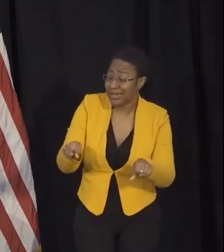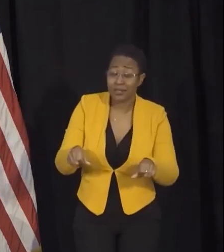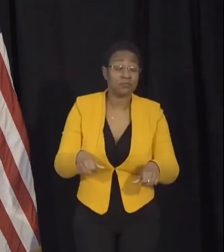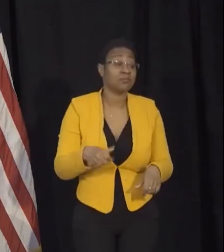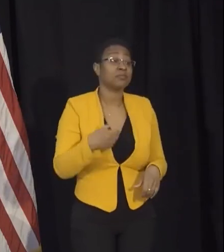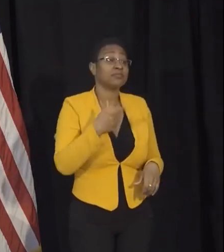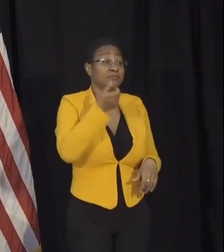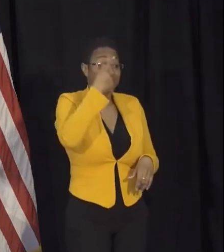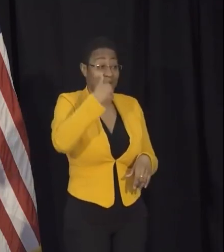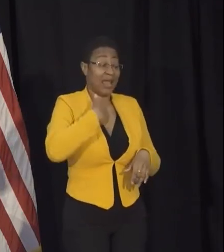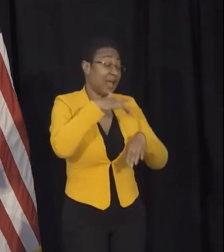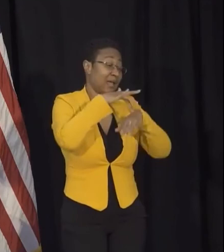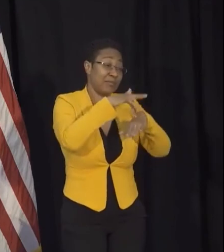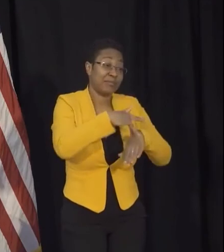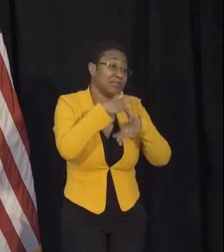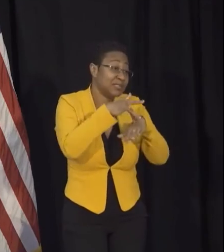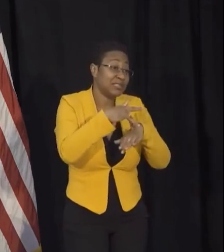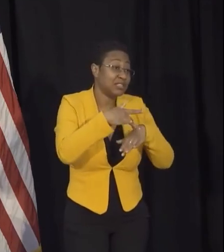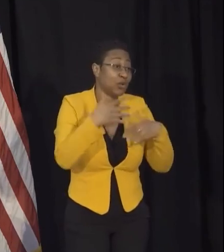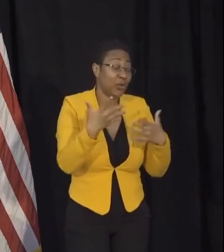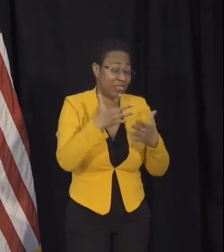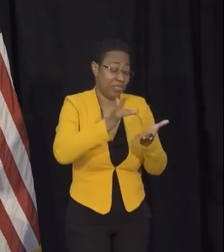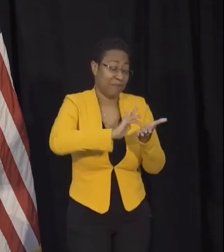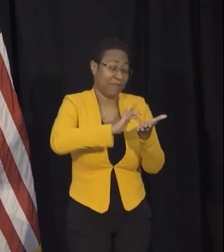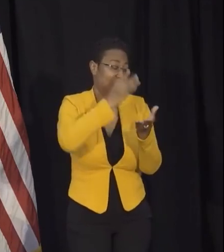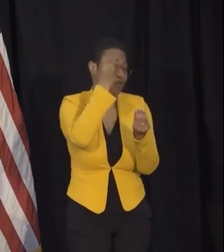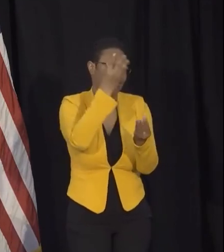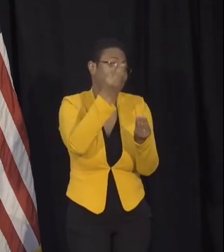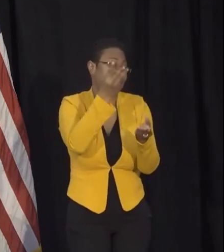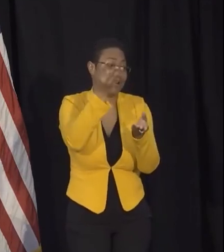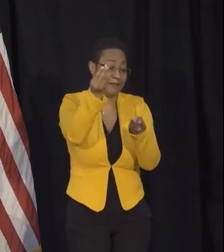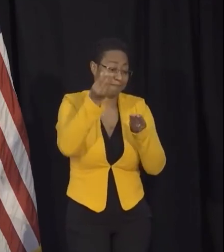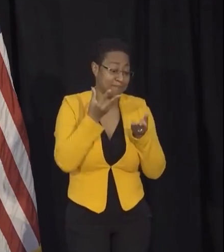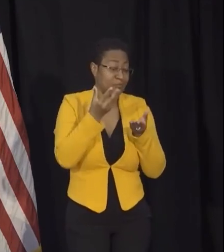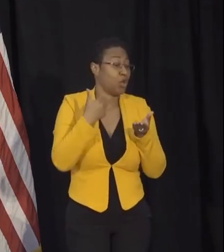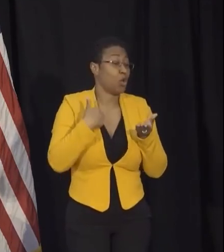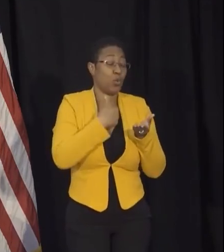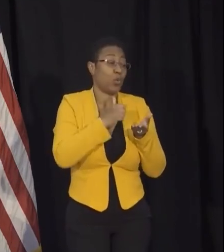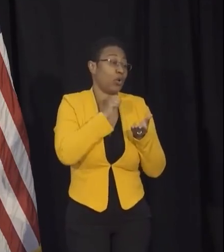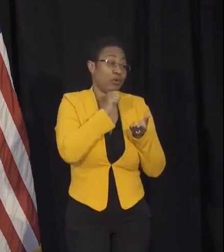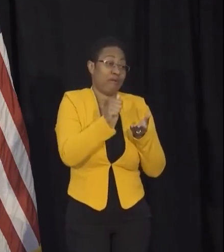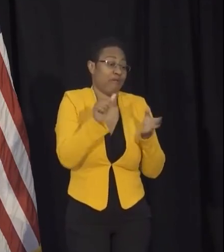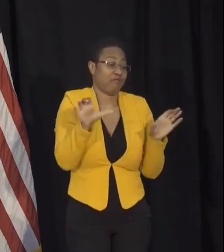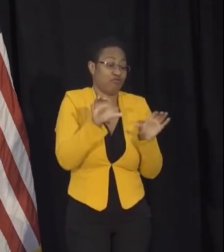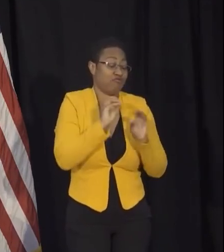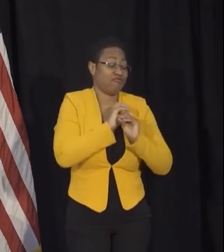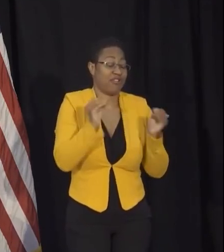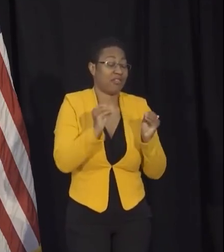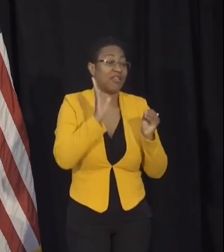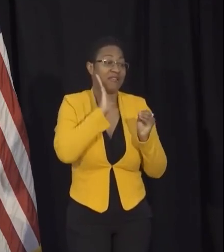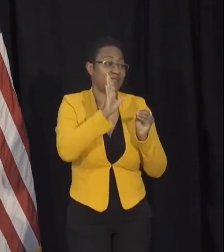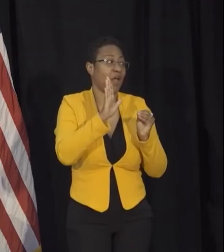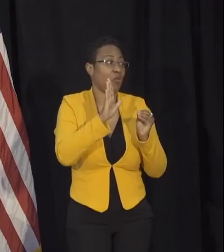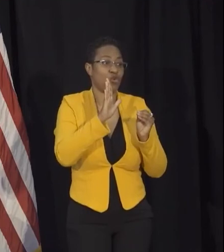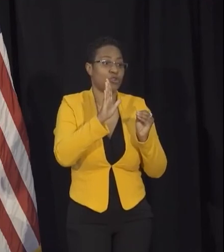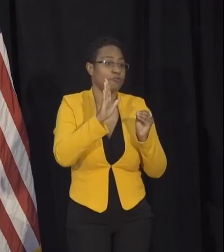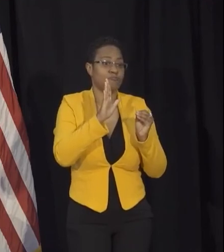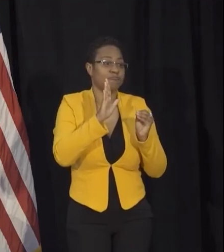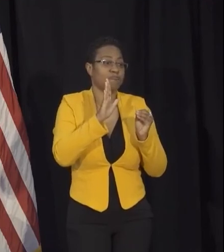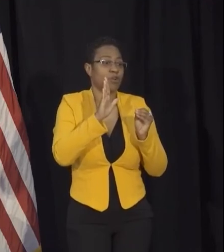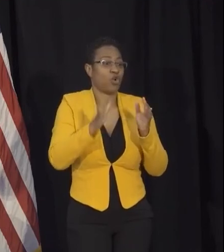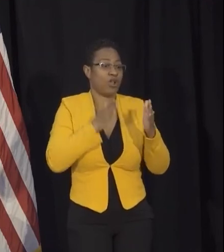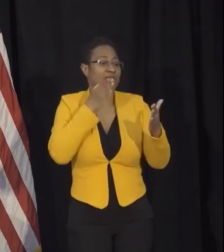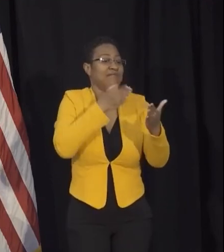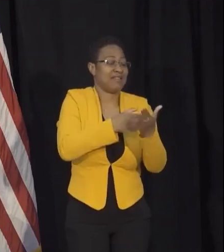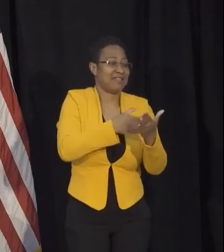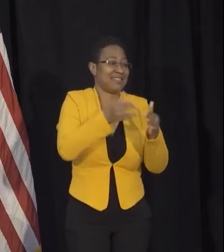am obsessed with the medical data, and we will not do anything that isn't dictated by